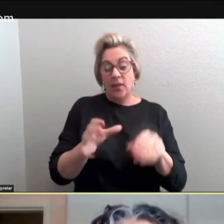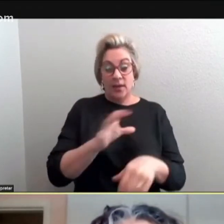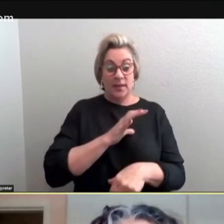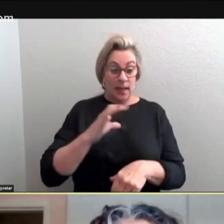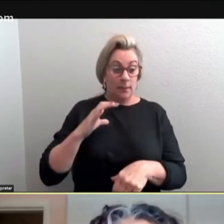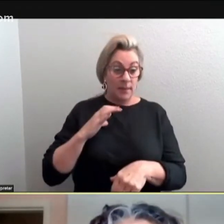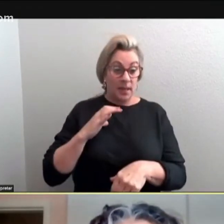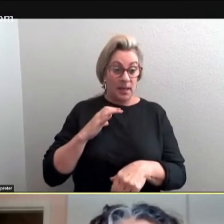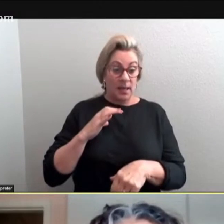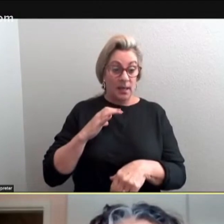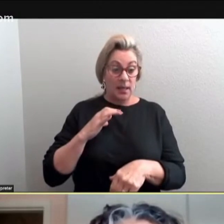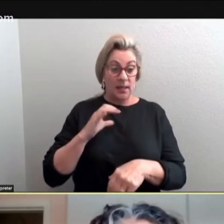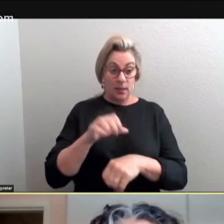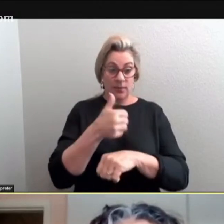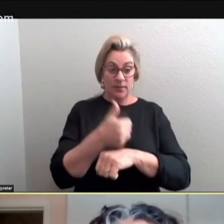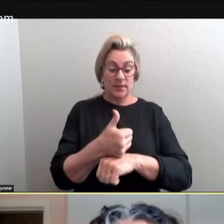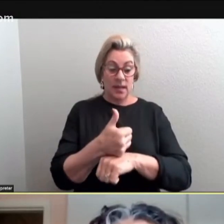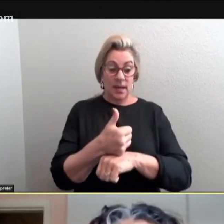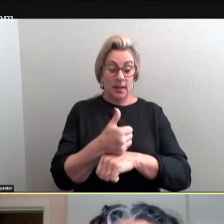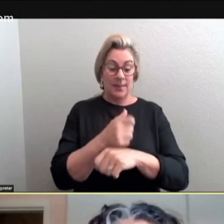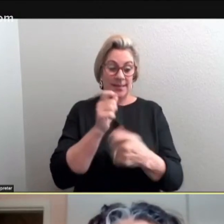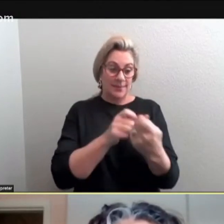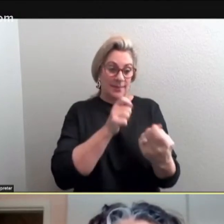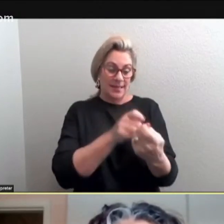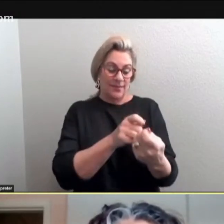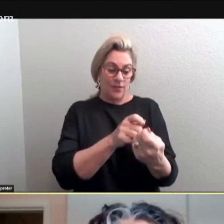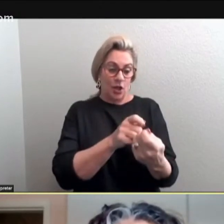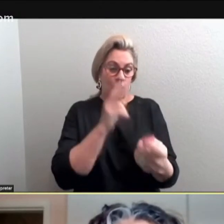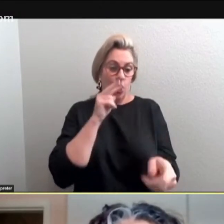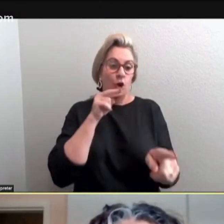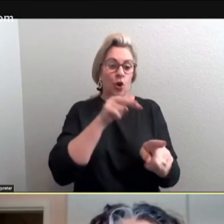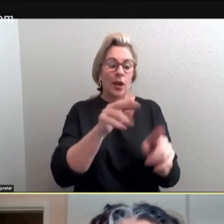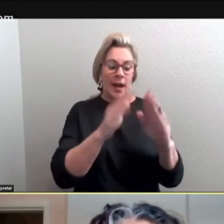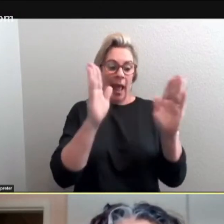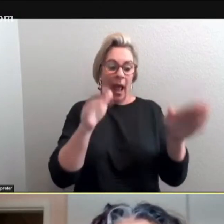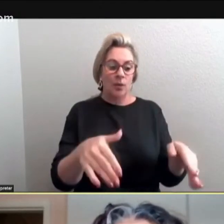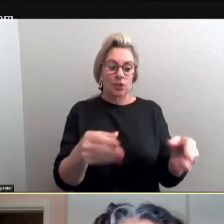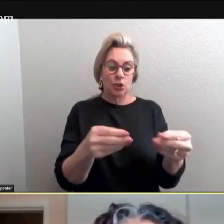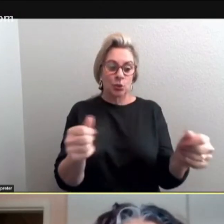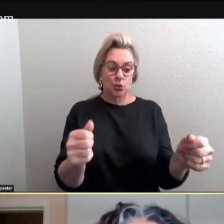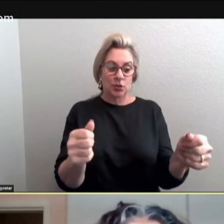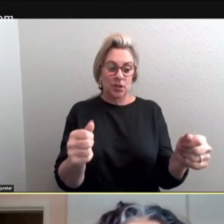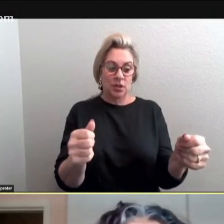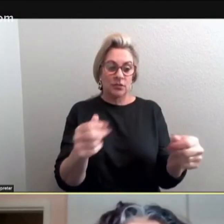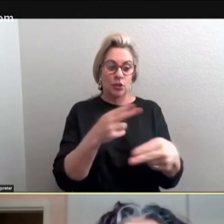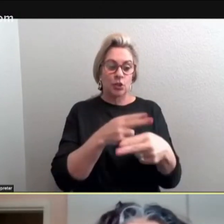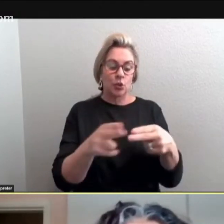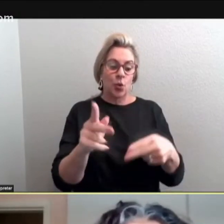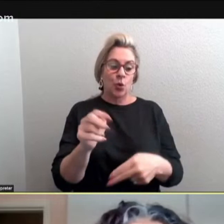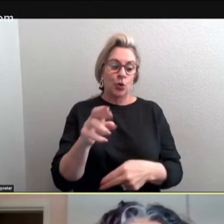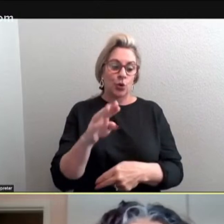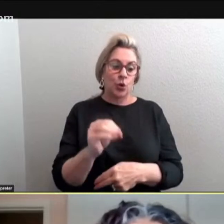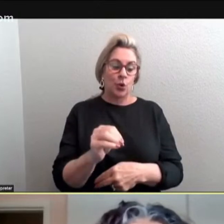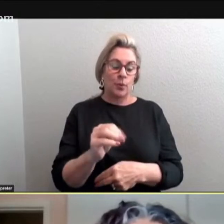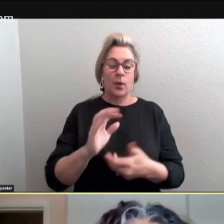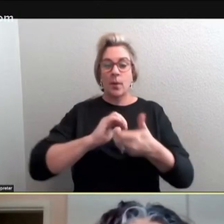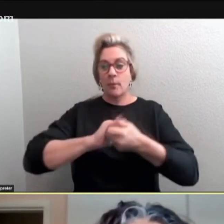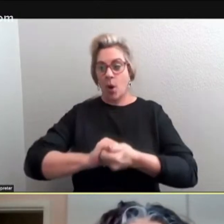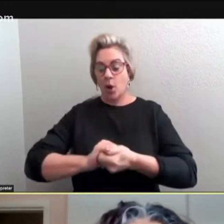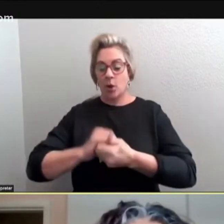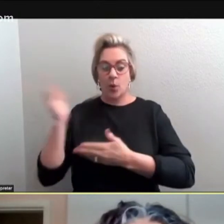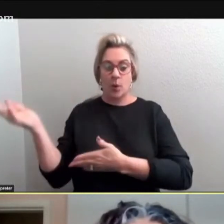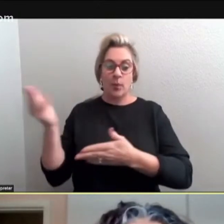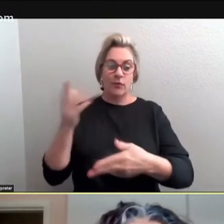committee that's been established that's specifically looking at short-term housing solutions. There are partners that we can bring in